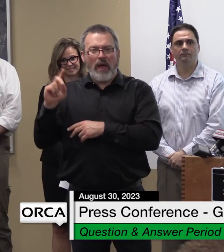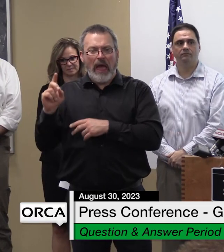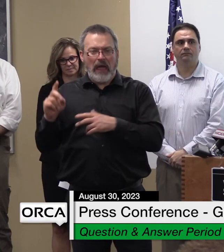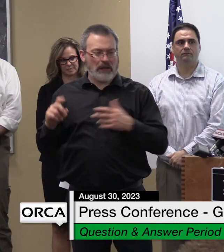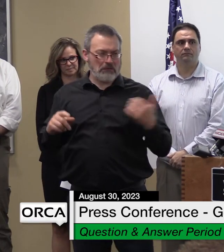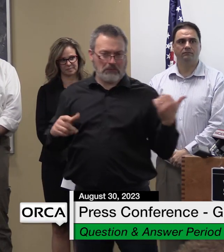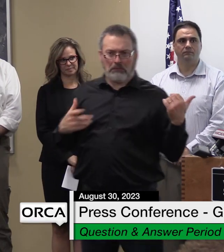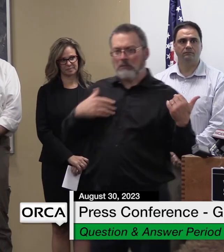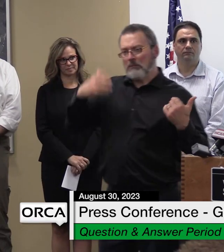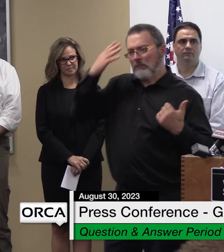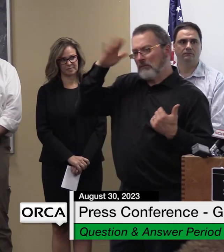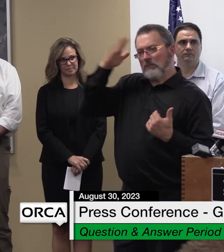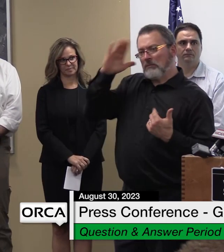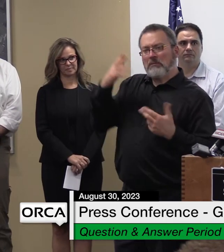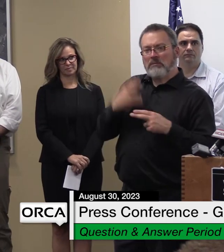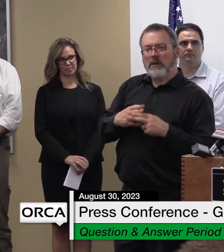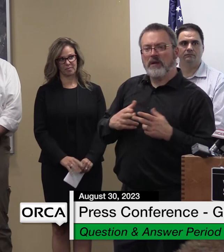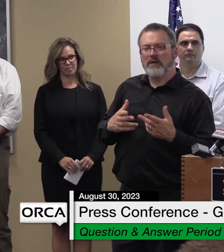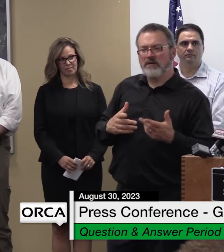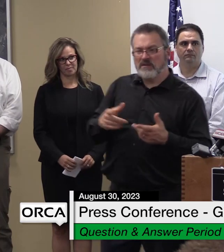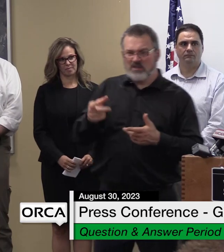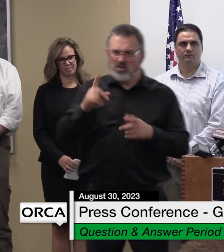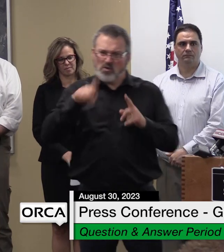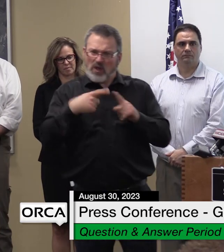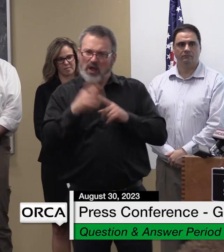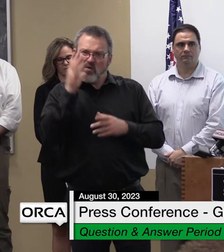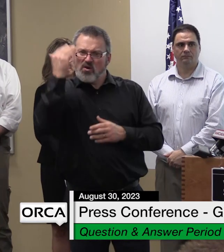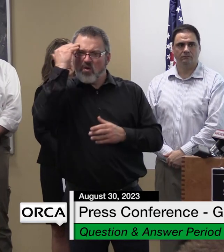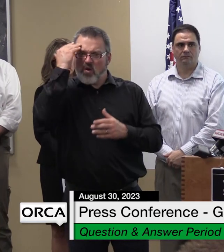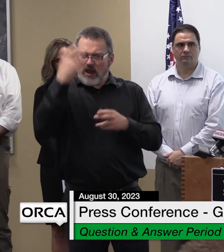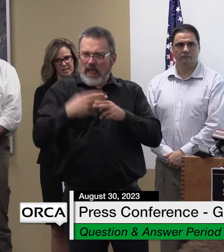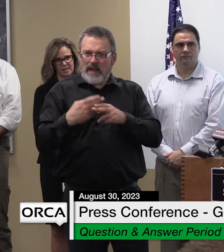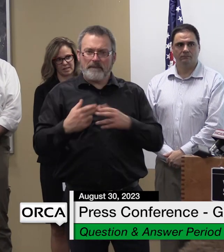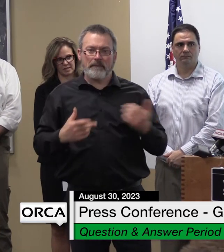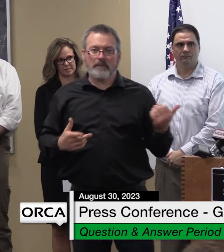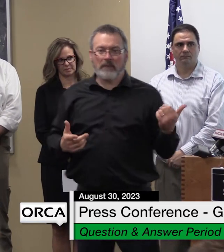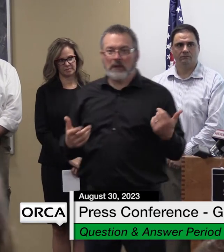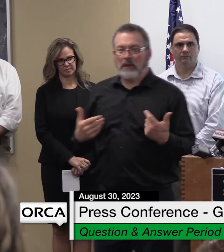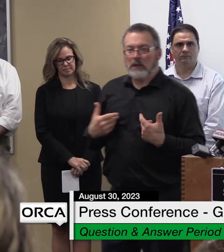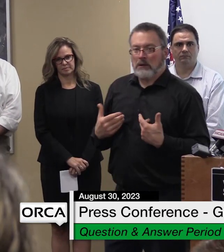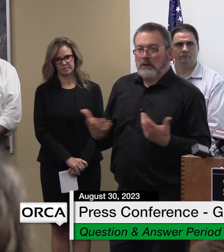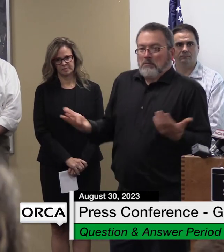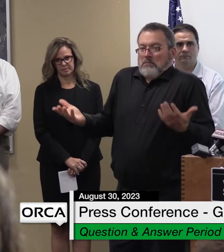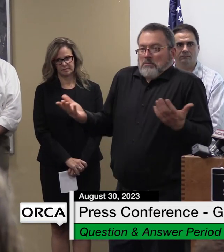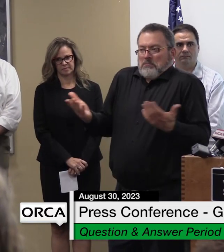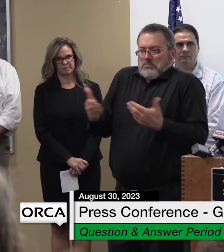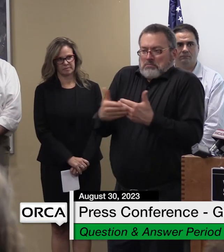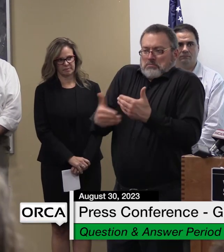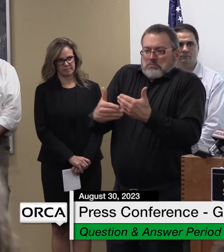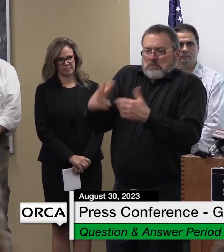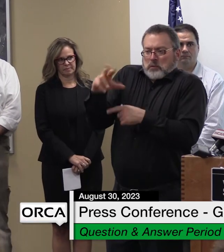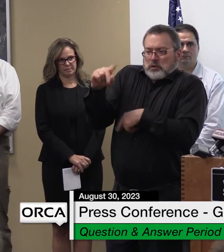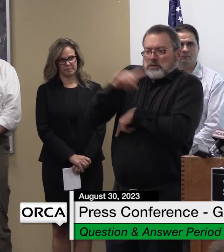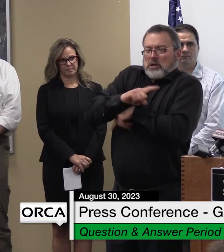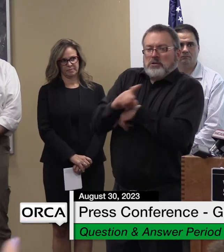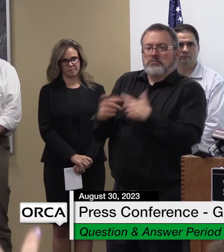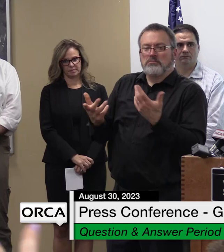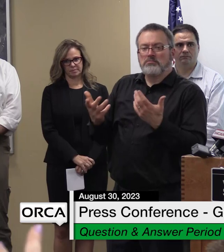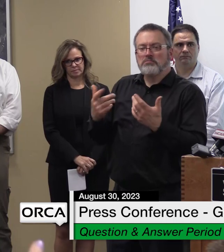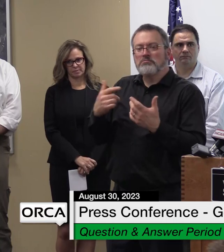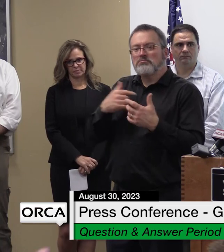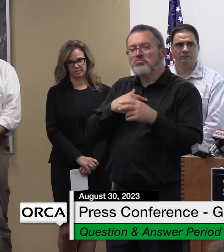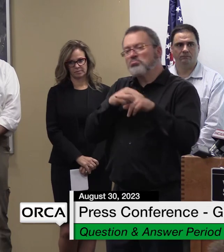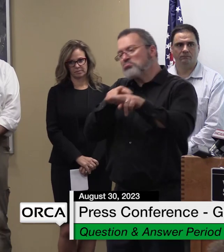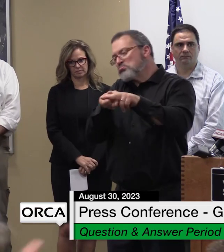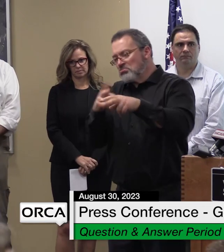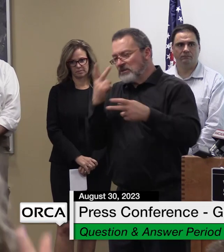will? I don't know. I would say over the next 30 days, but stay tuned on that. We may have some